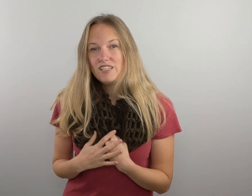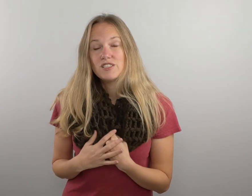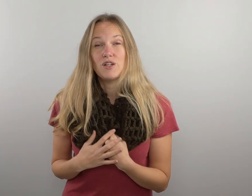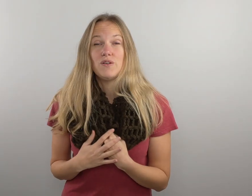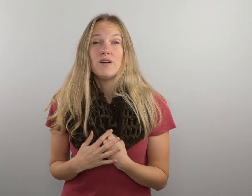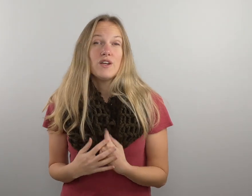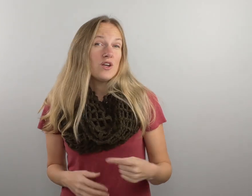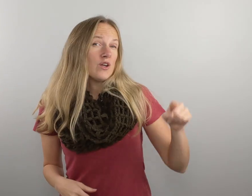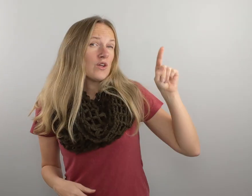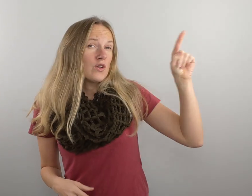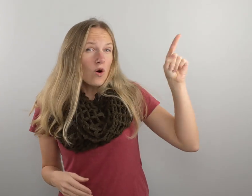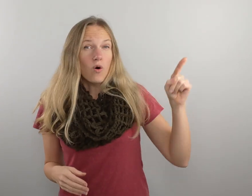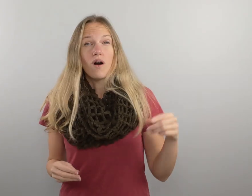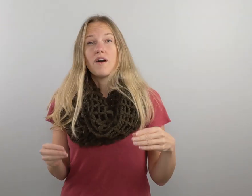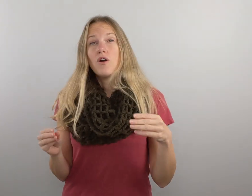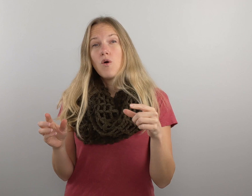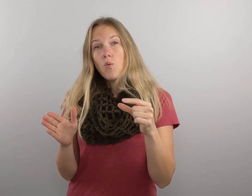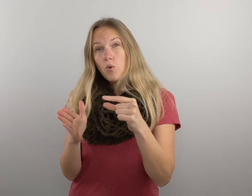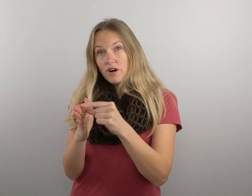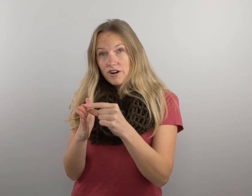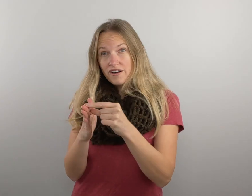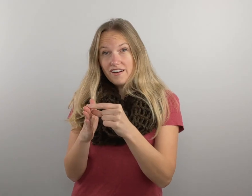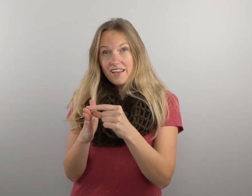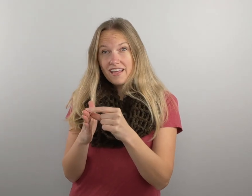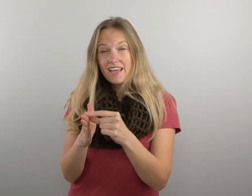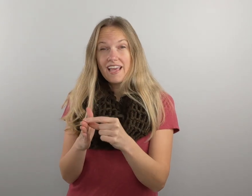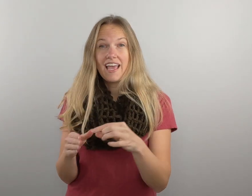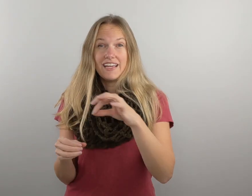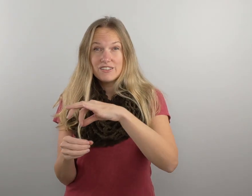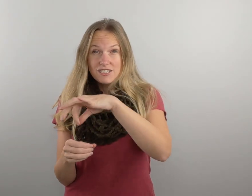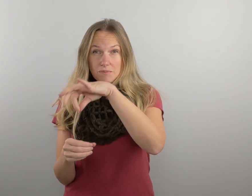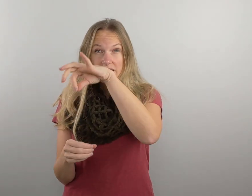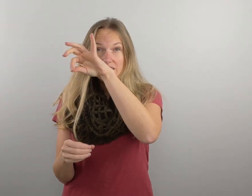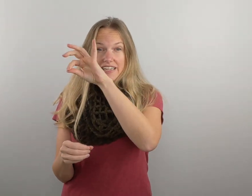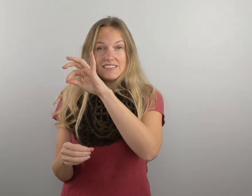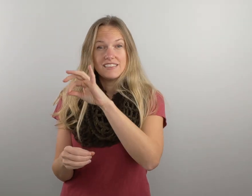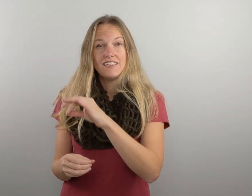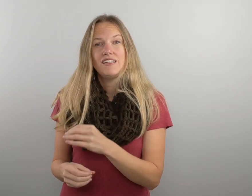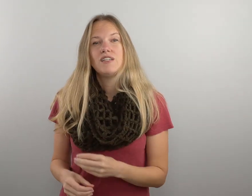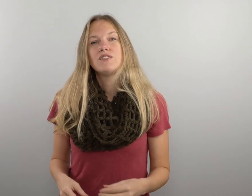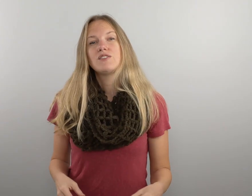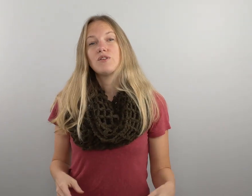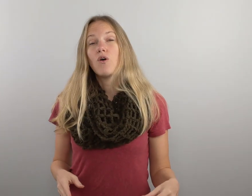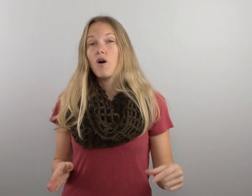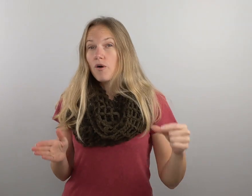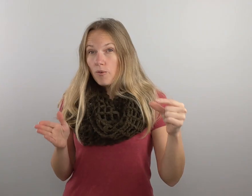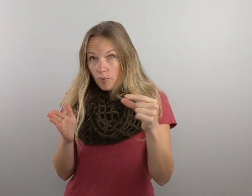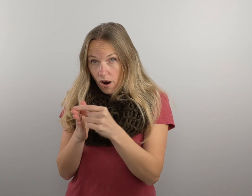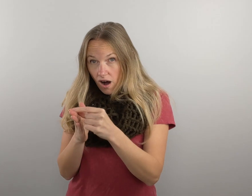So, your word and your spirit, so your